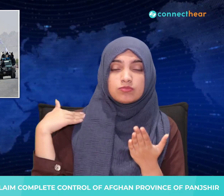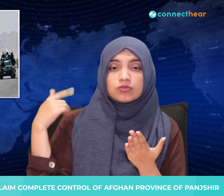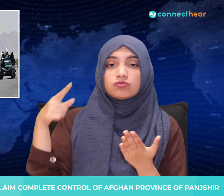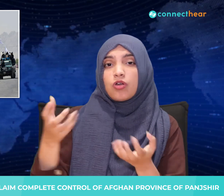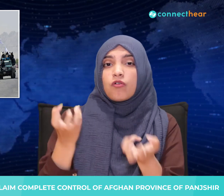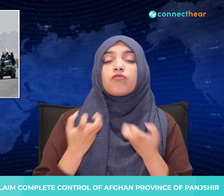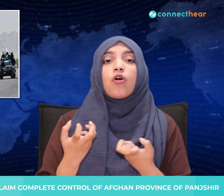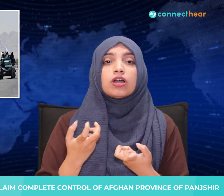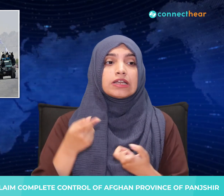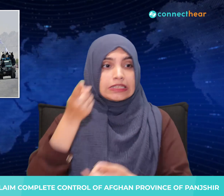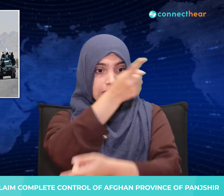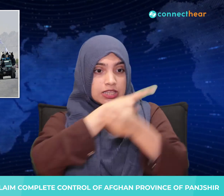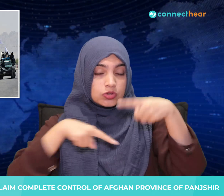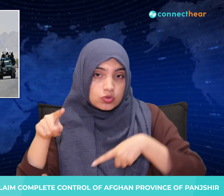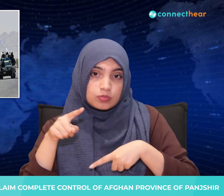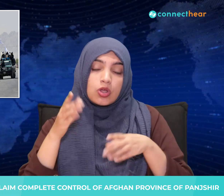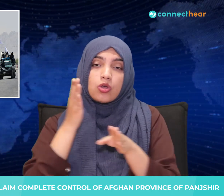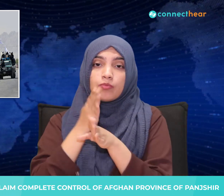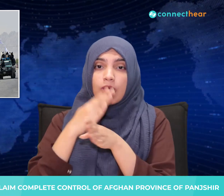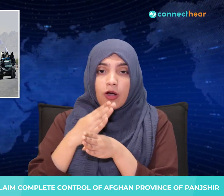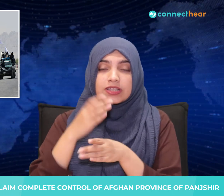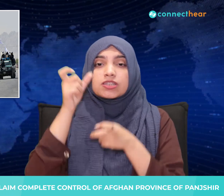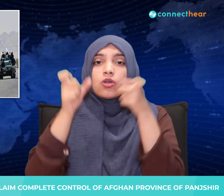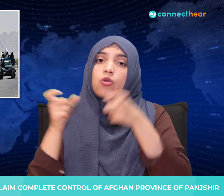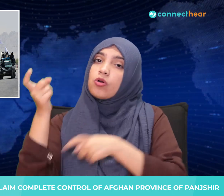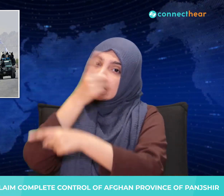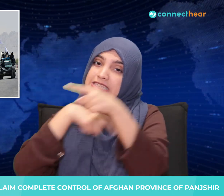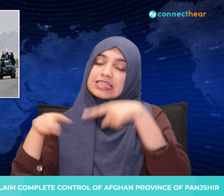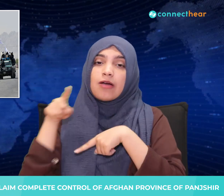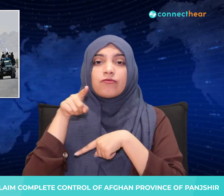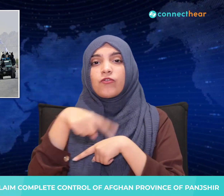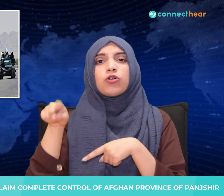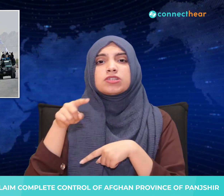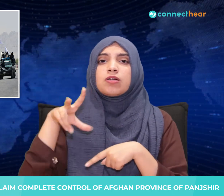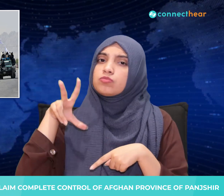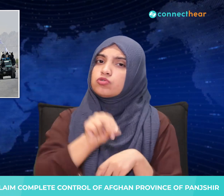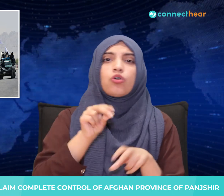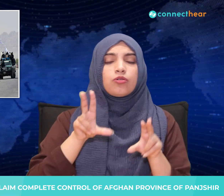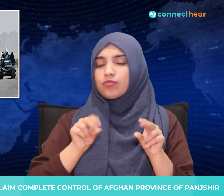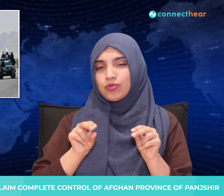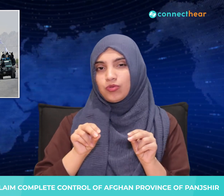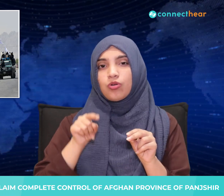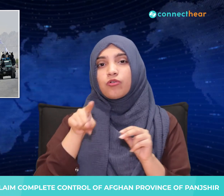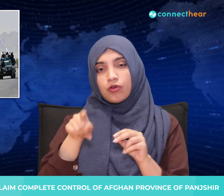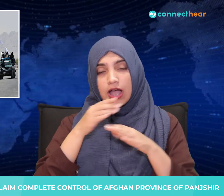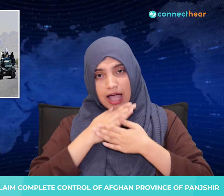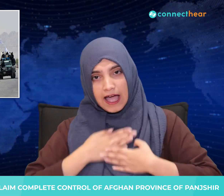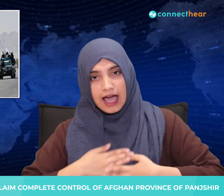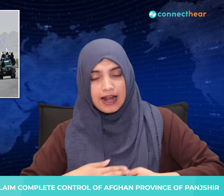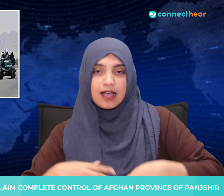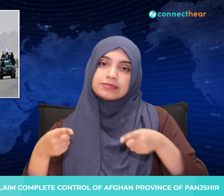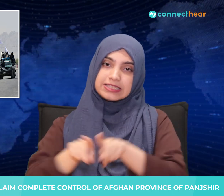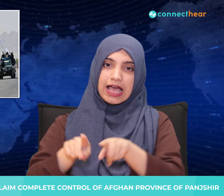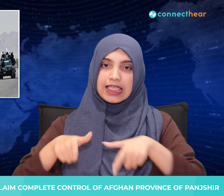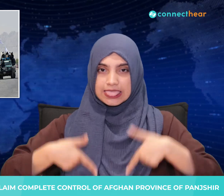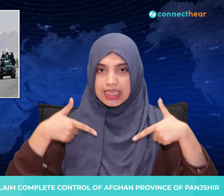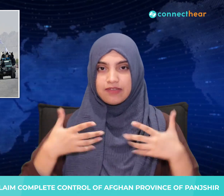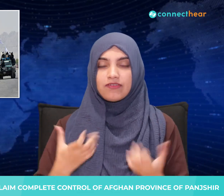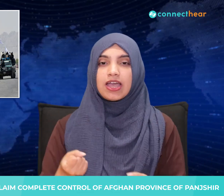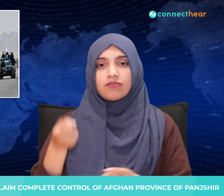Mujahid said, "We assure the people of Panjshir Sharif that they will not be discriminated against in any way. They